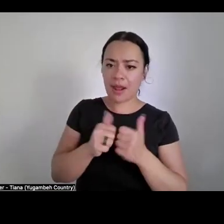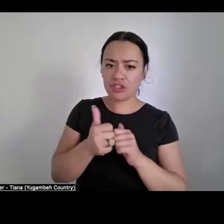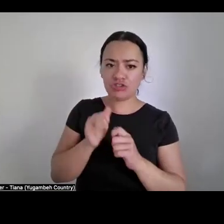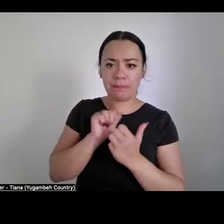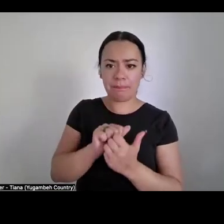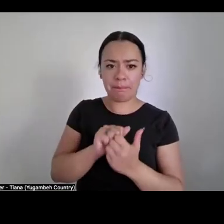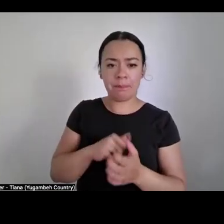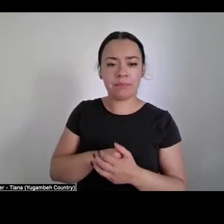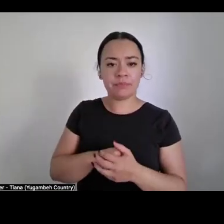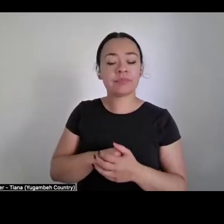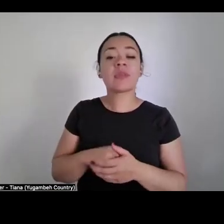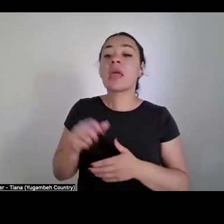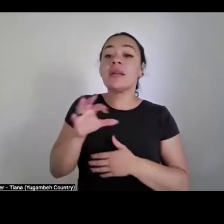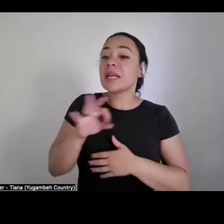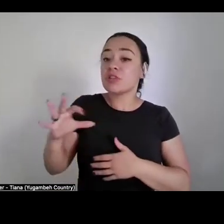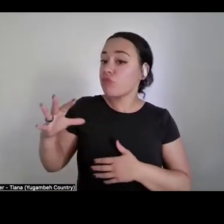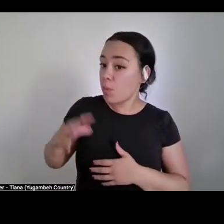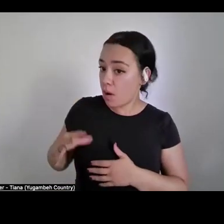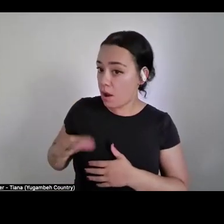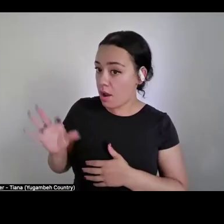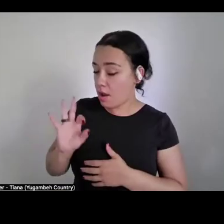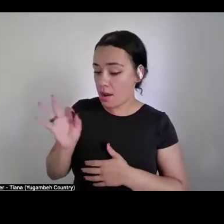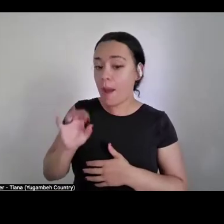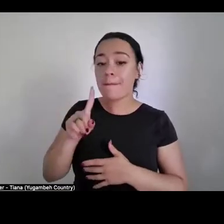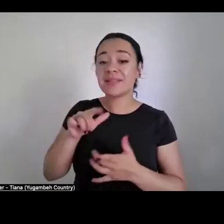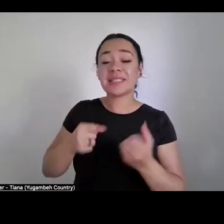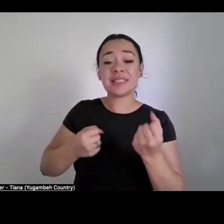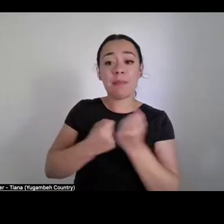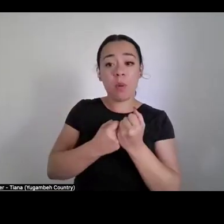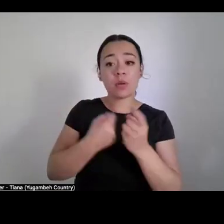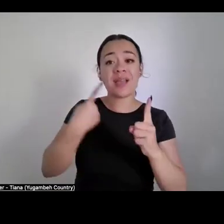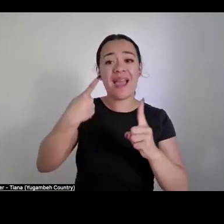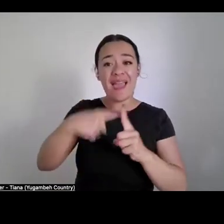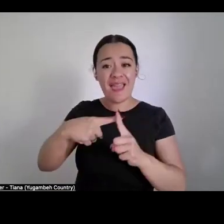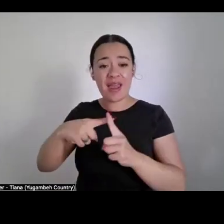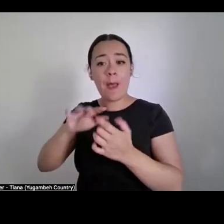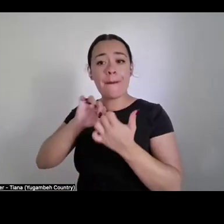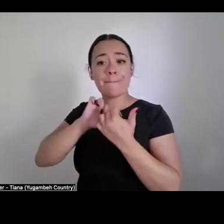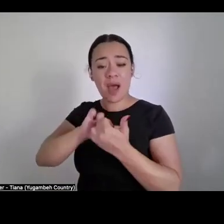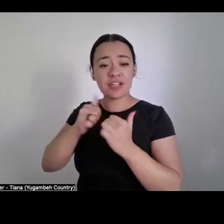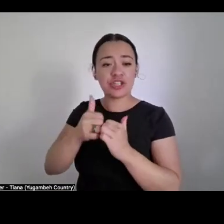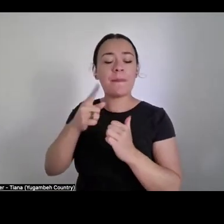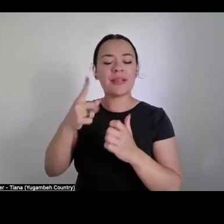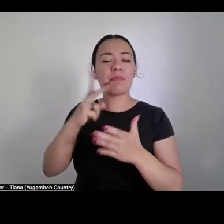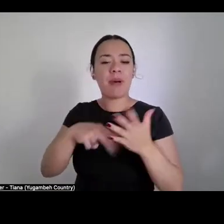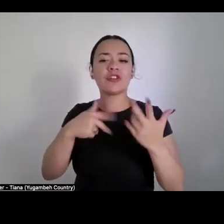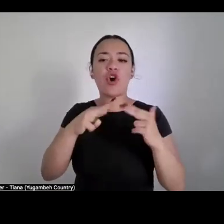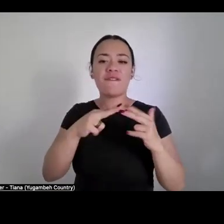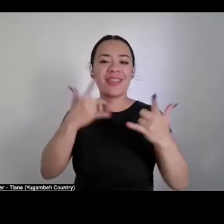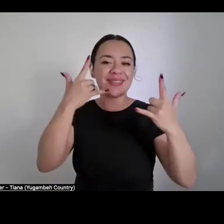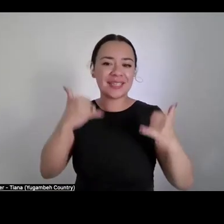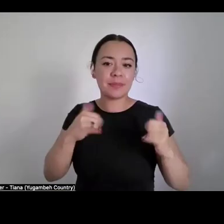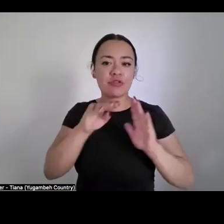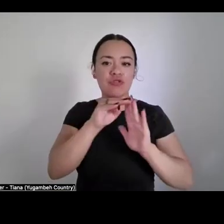It doesn't require them. However, support and partnerships is one of the assessment criteria. So